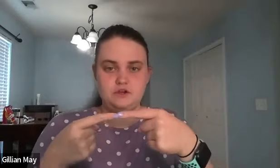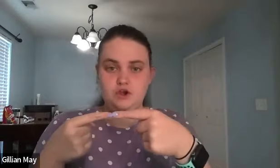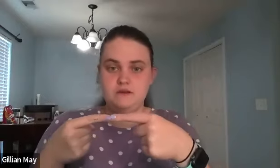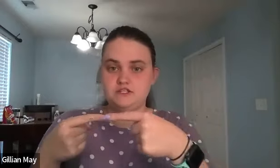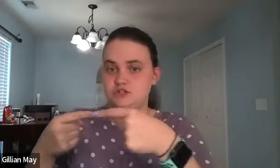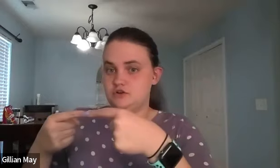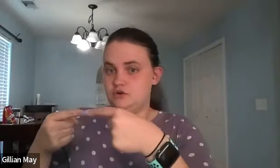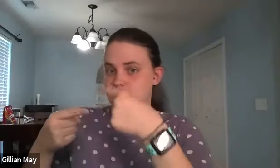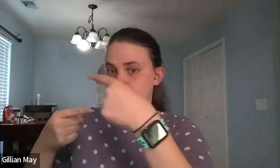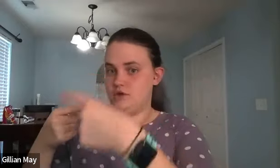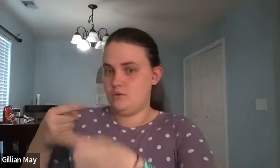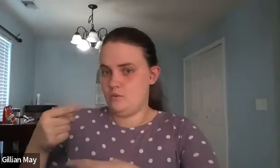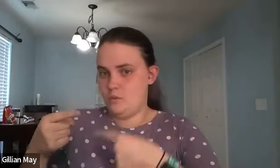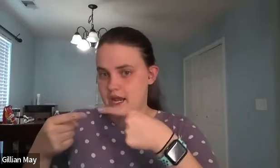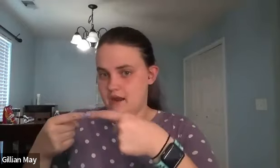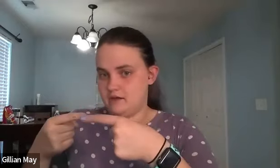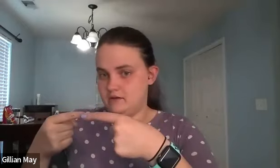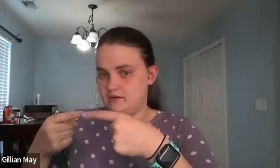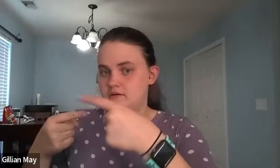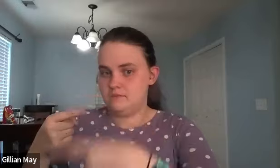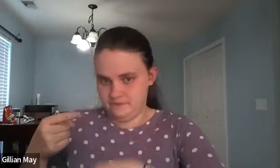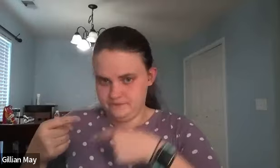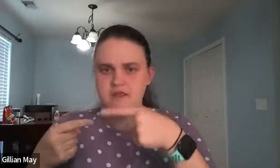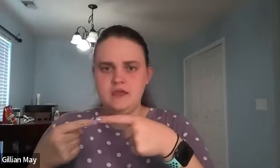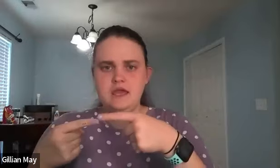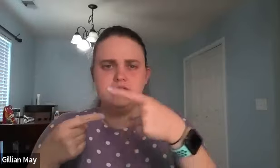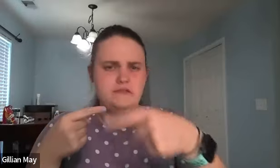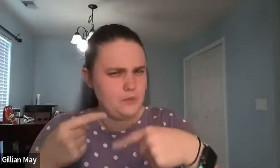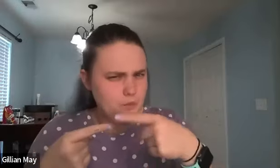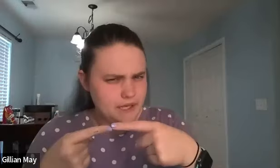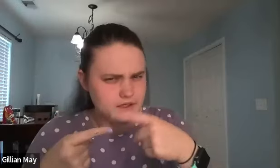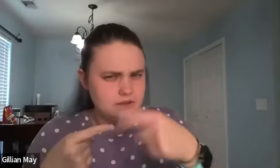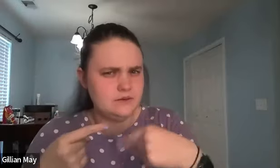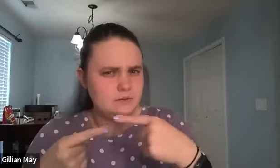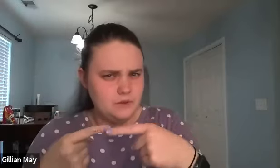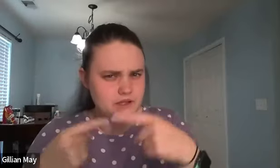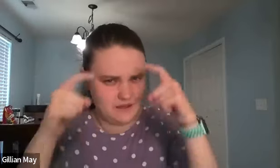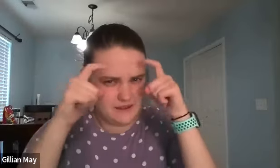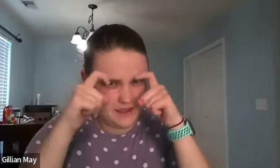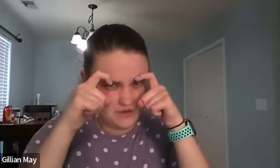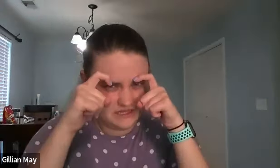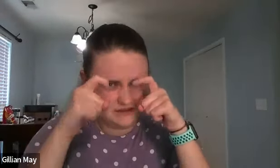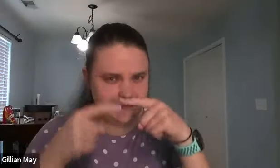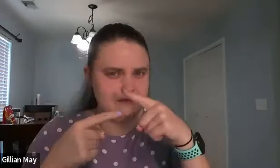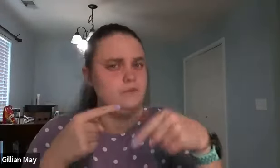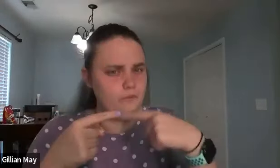go in a circle. When. And again, that when, that eyebrows down again,